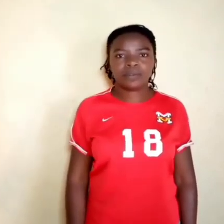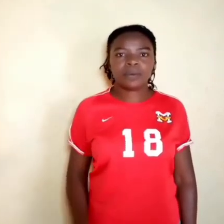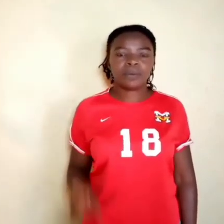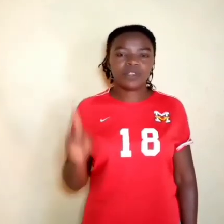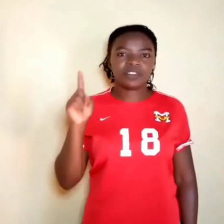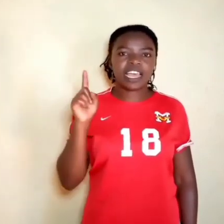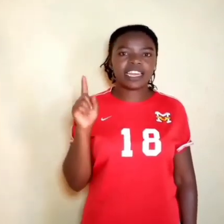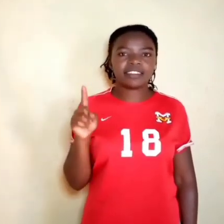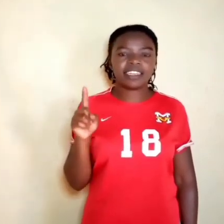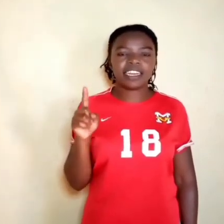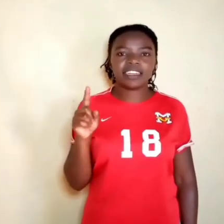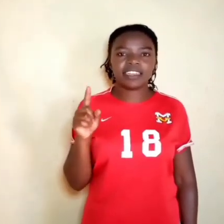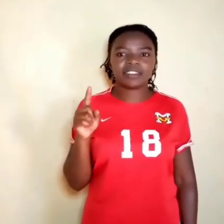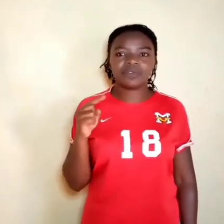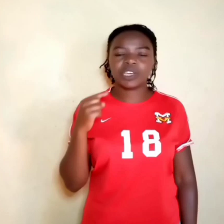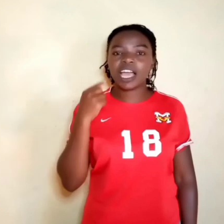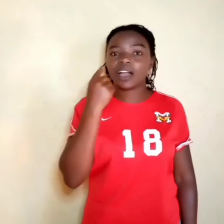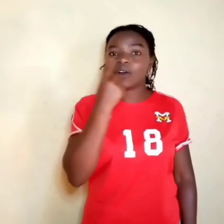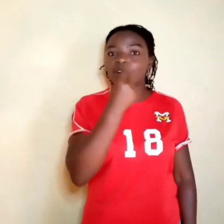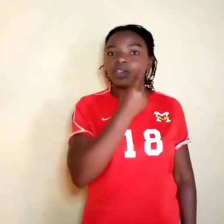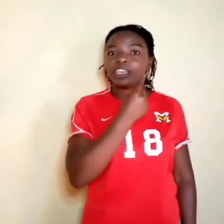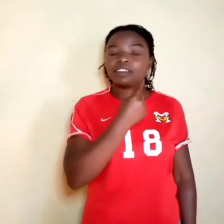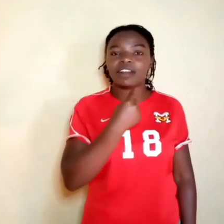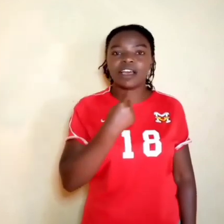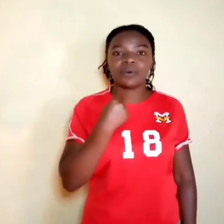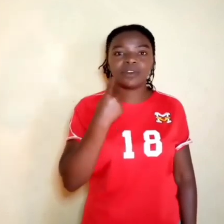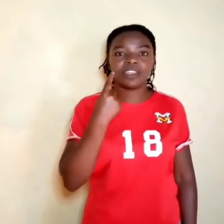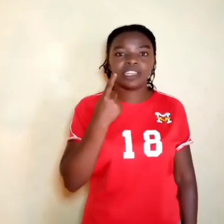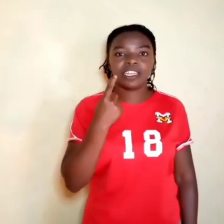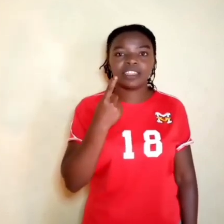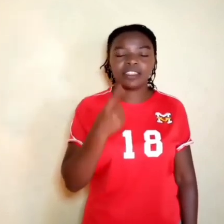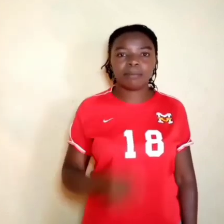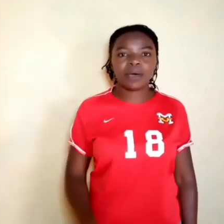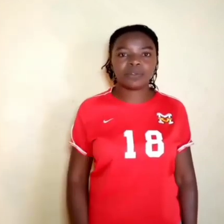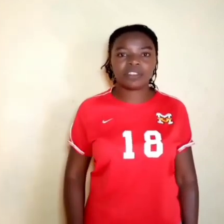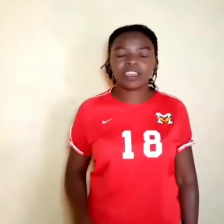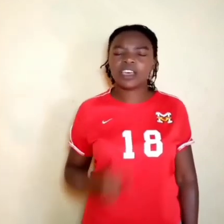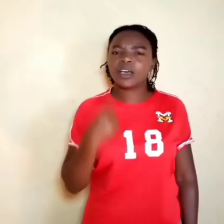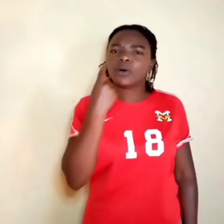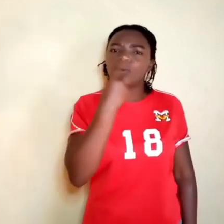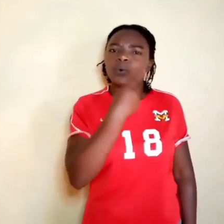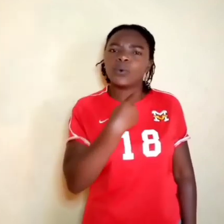We use an extended index finger going round the mouth. Who.